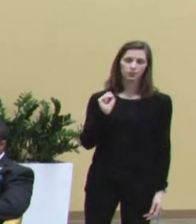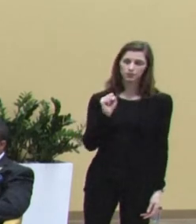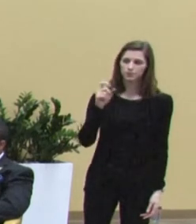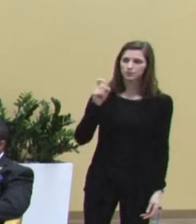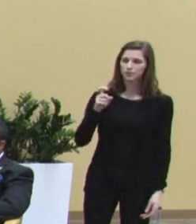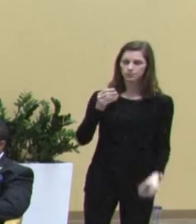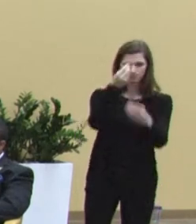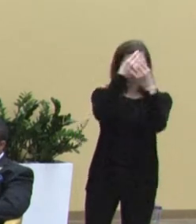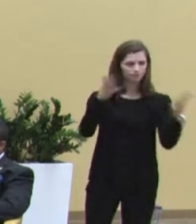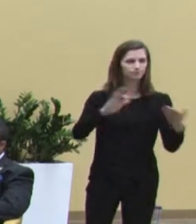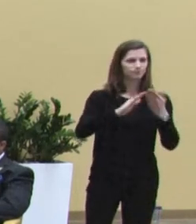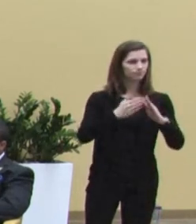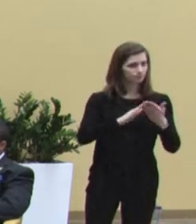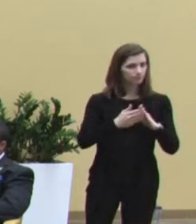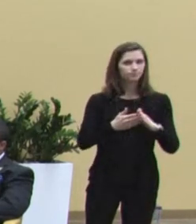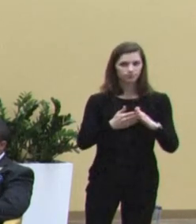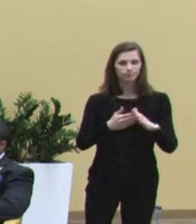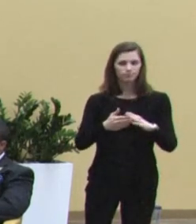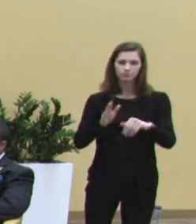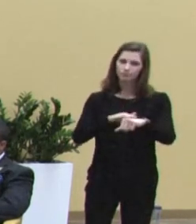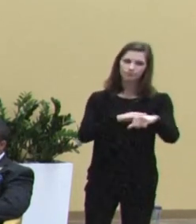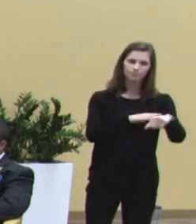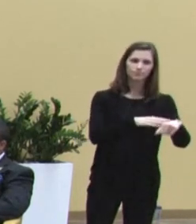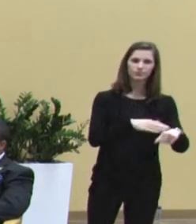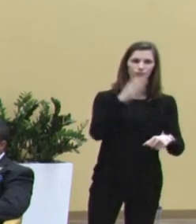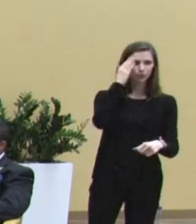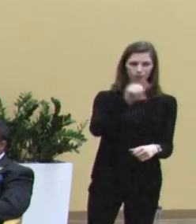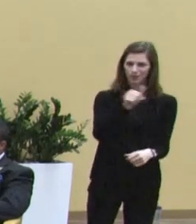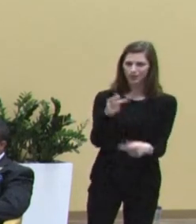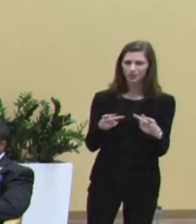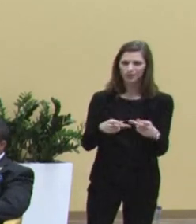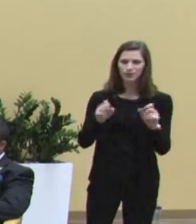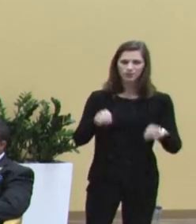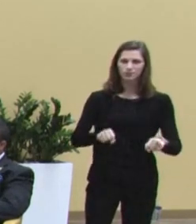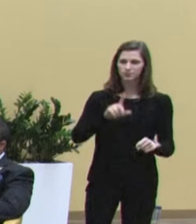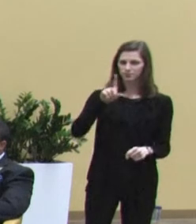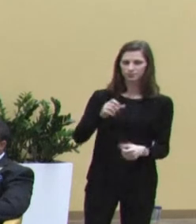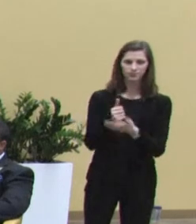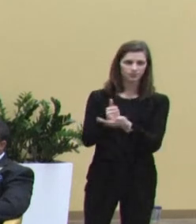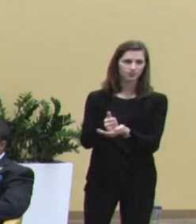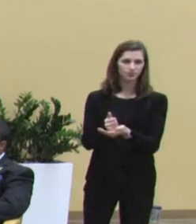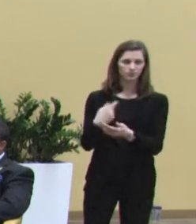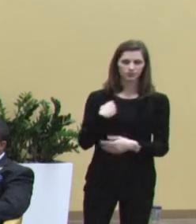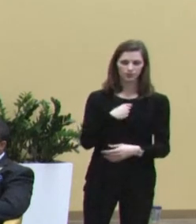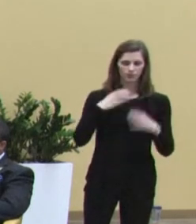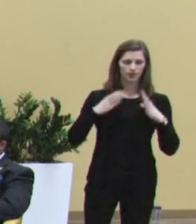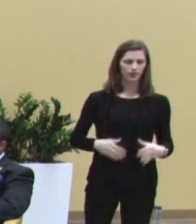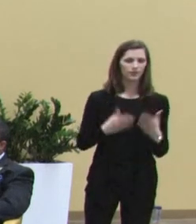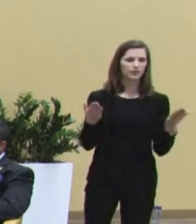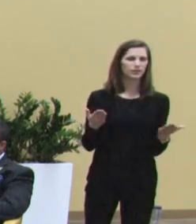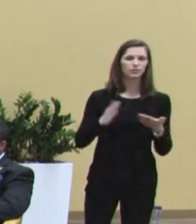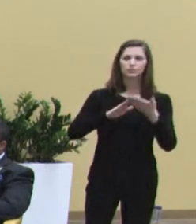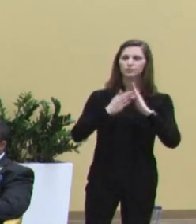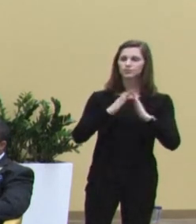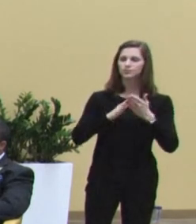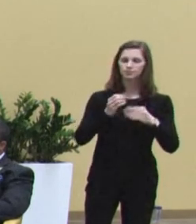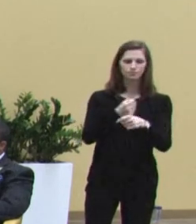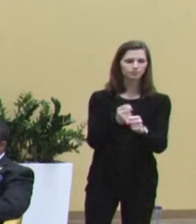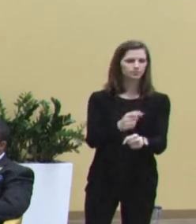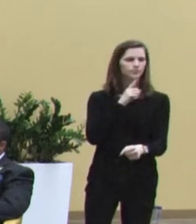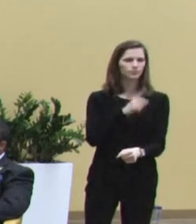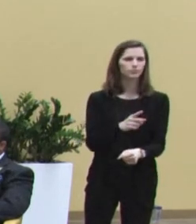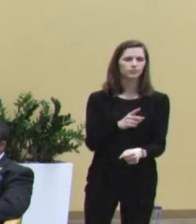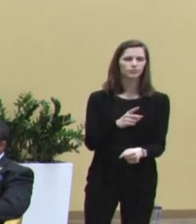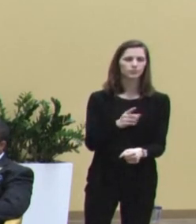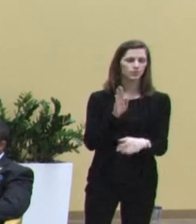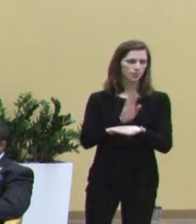community know about these things, that we put on programs, that we focus on these things. And as citizens in our communities, we have to make sure that we